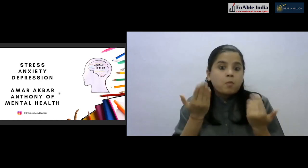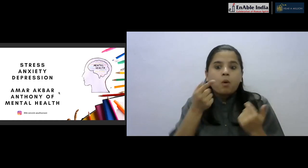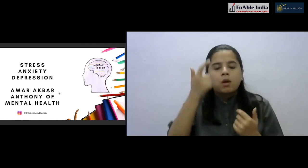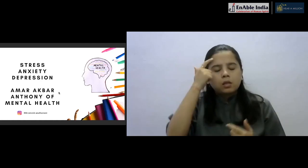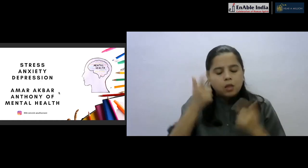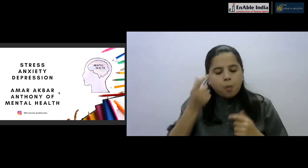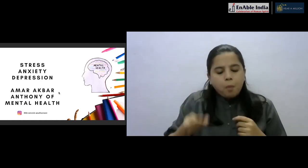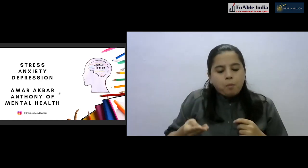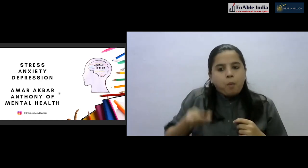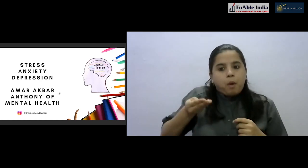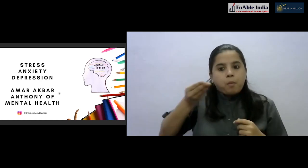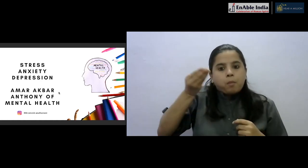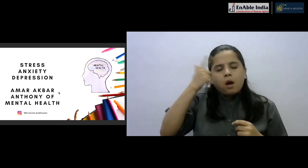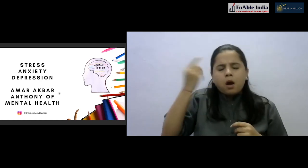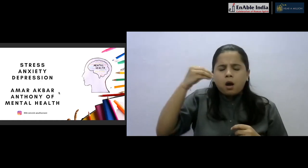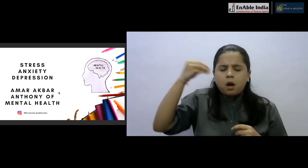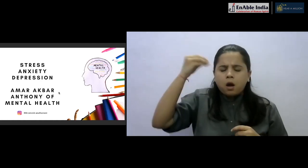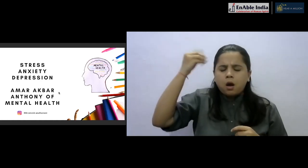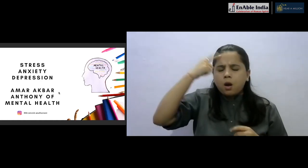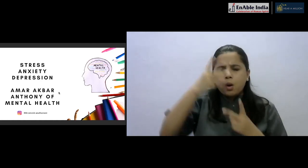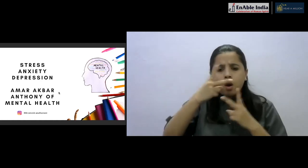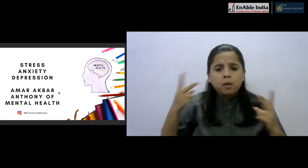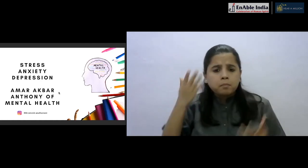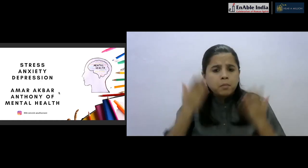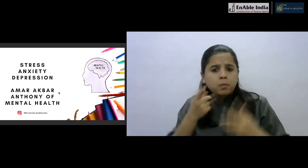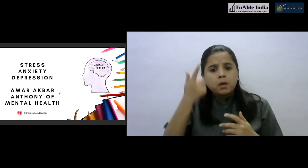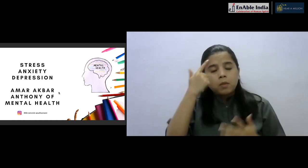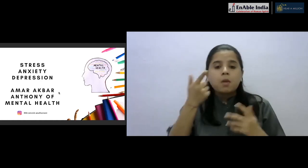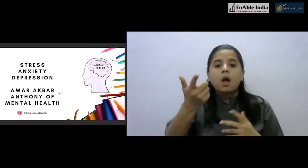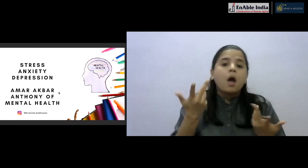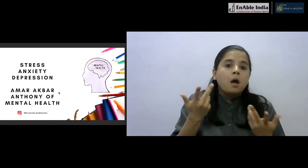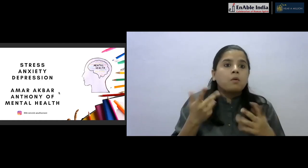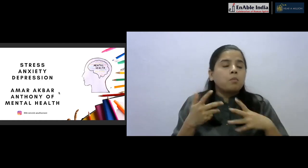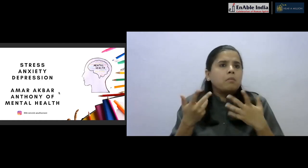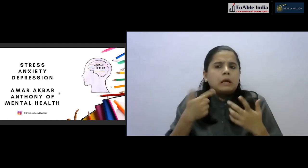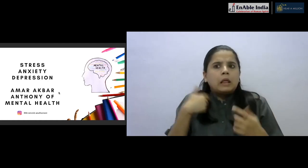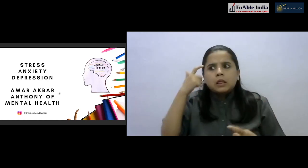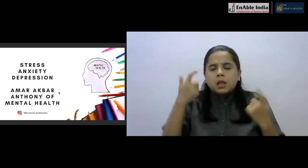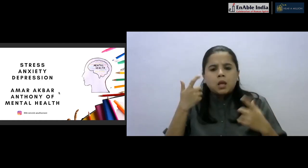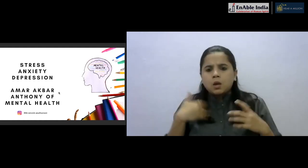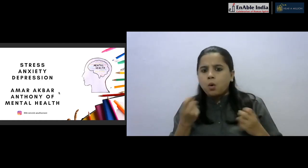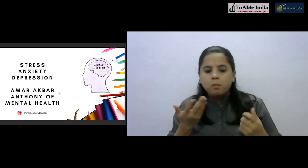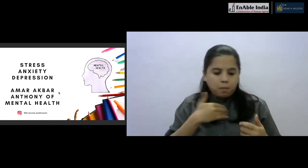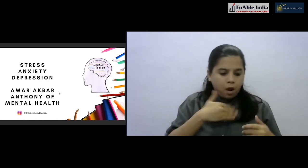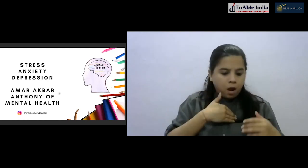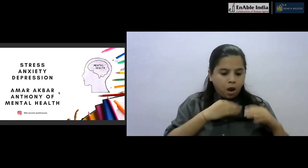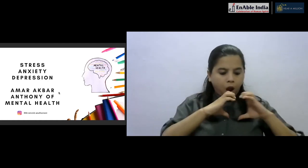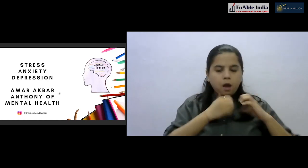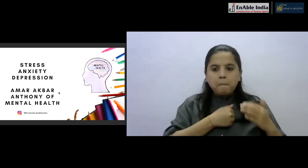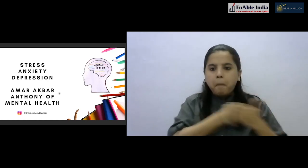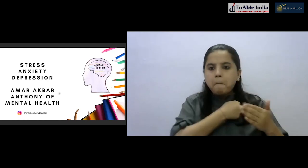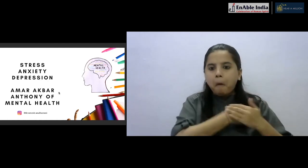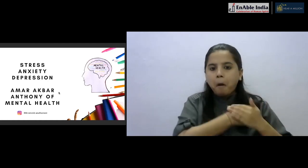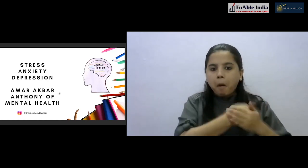overthinking, that can lead to symptoms like you going out of breath, you going palpitation, your heartbeats are going